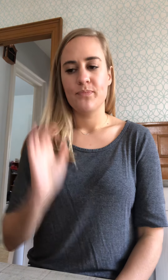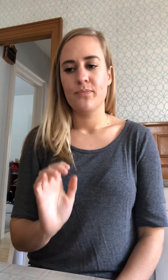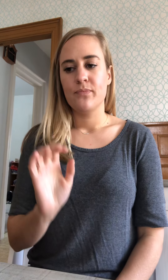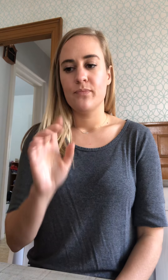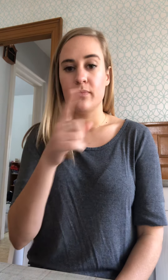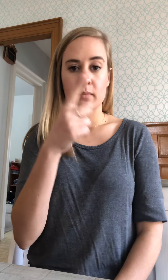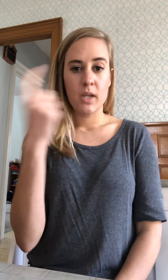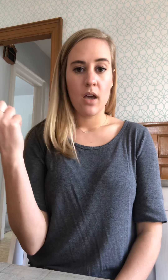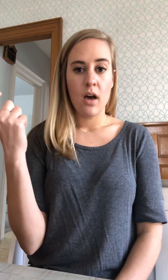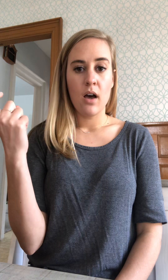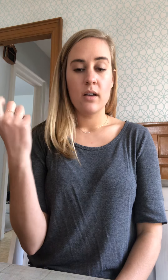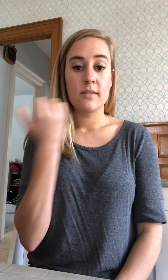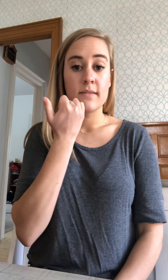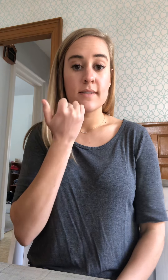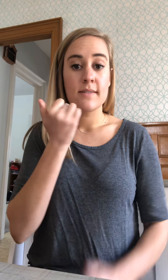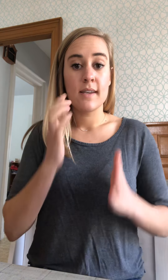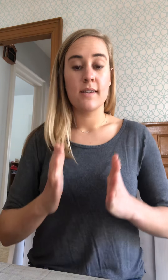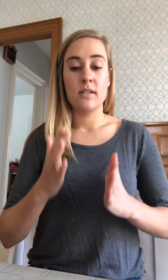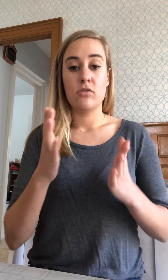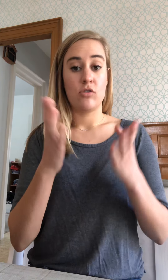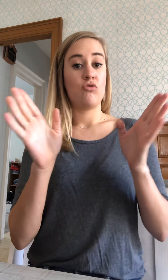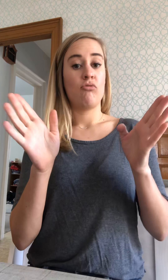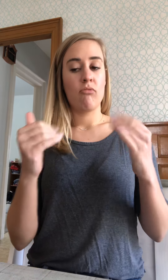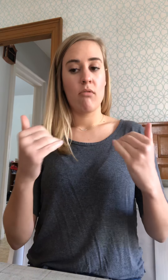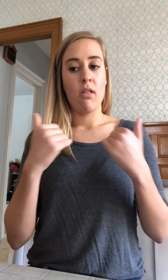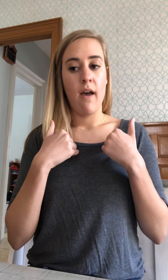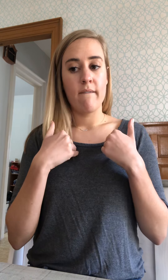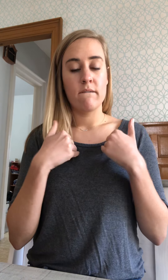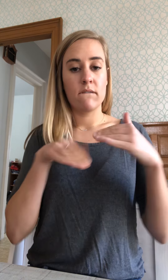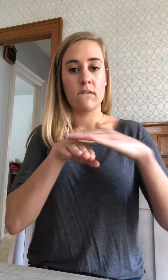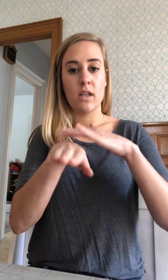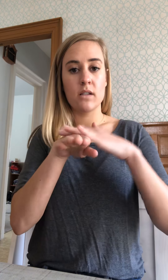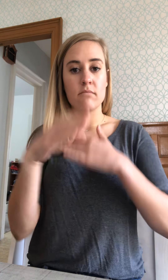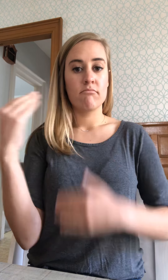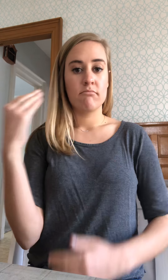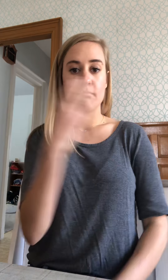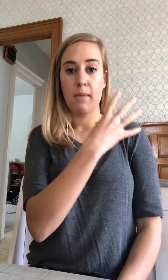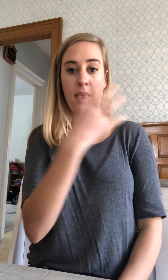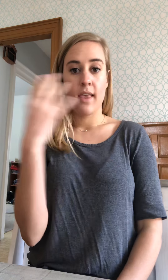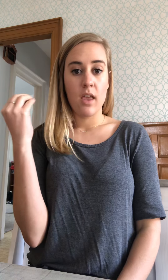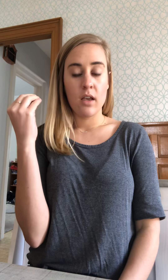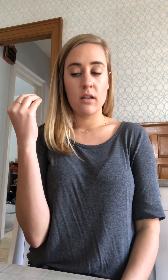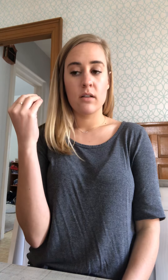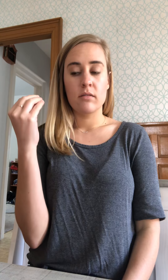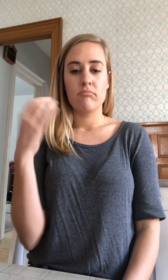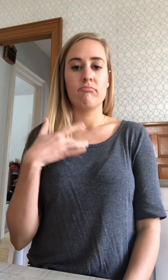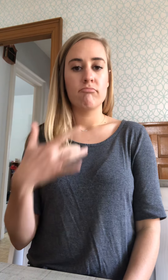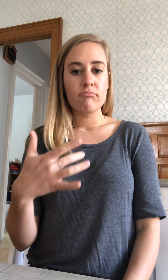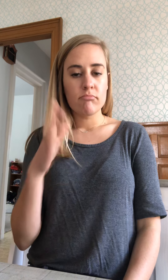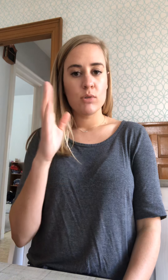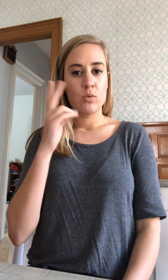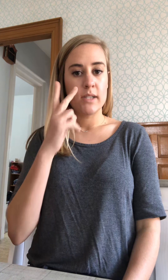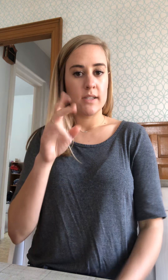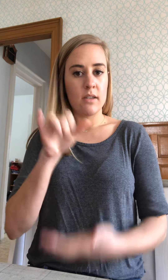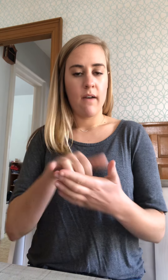Because dentists in general have access to panoramic imaging, oftentimes you'll see that as the first image